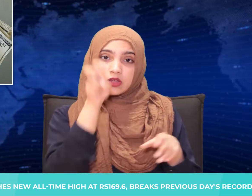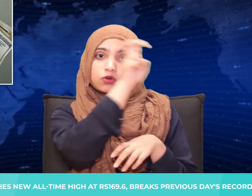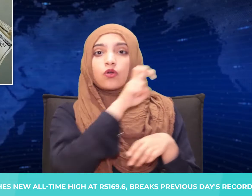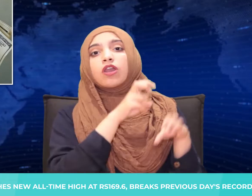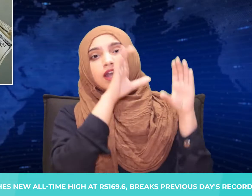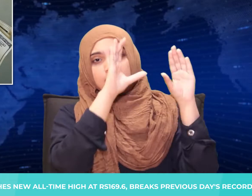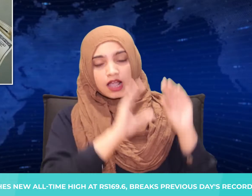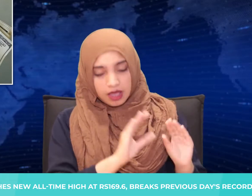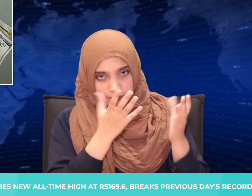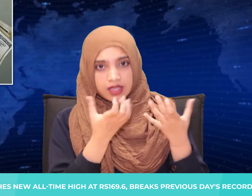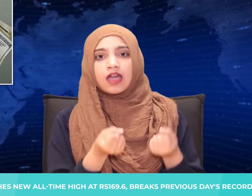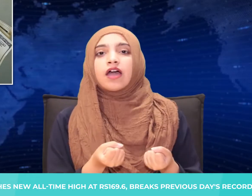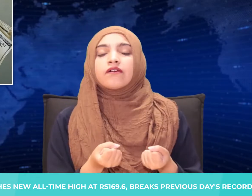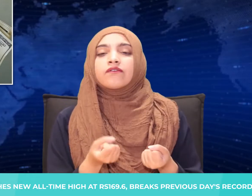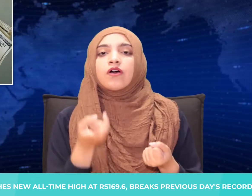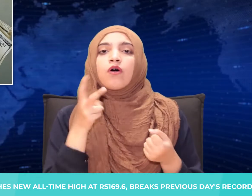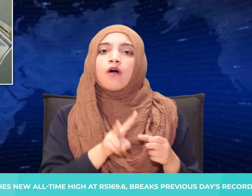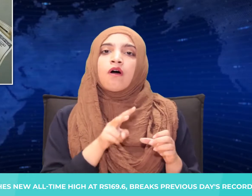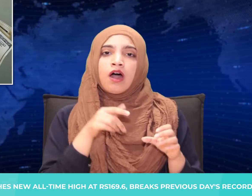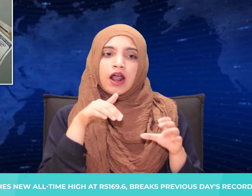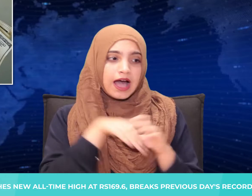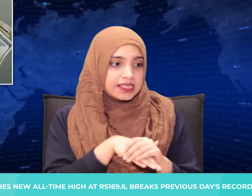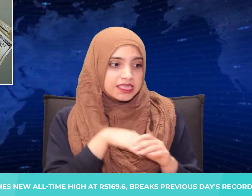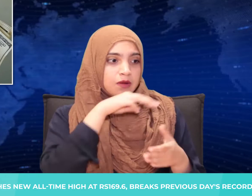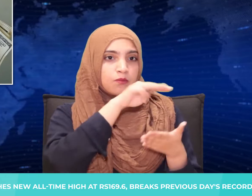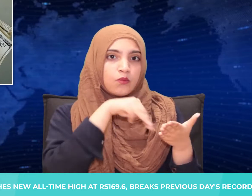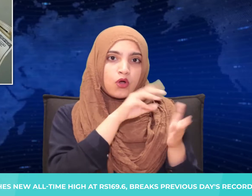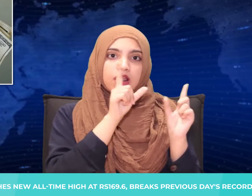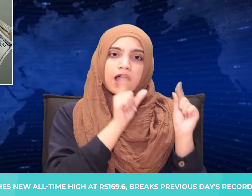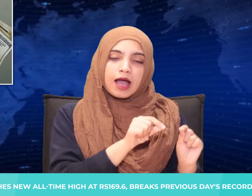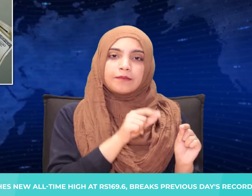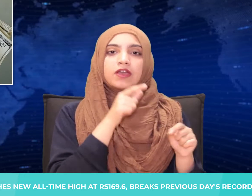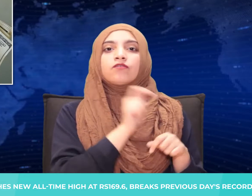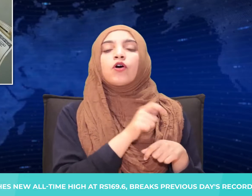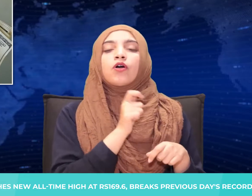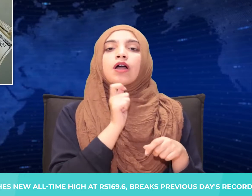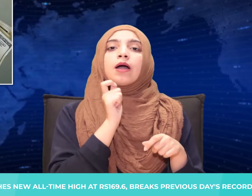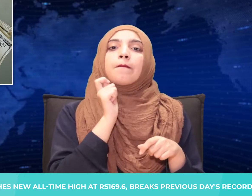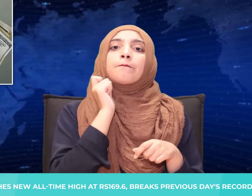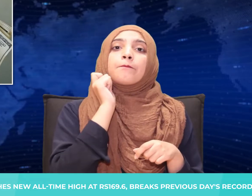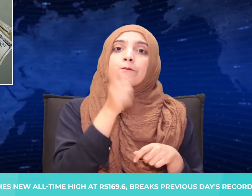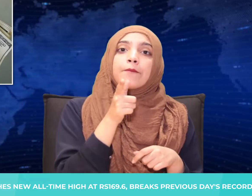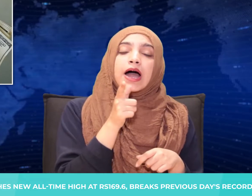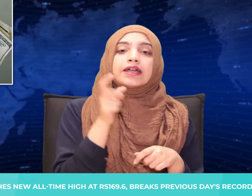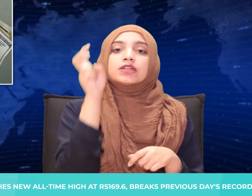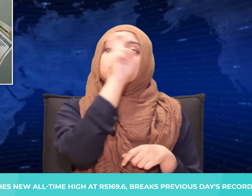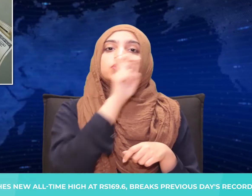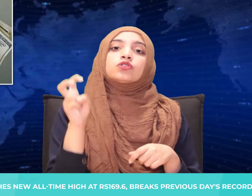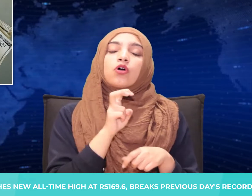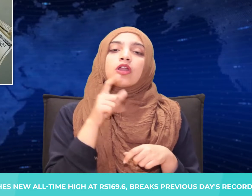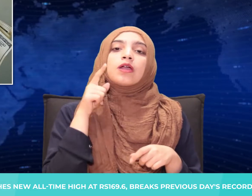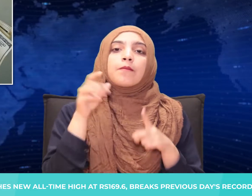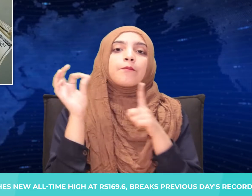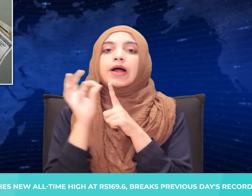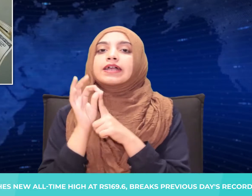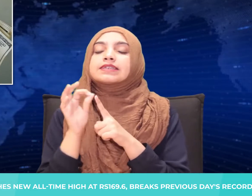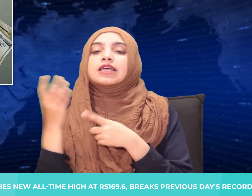they said, adding that the people from that country were buying dollars from the Pakistani market because they were allowed